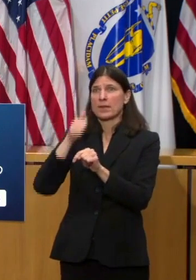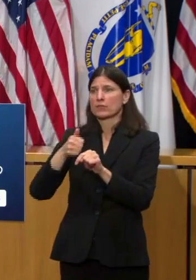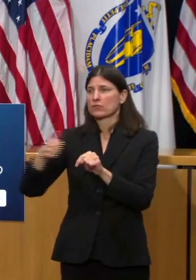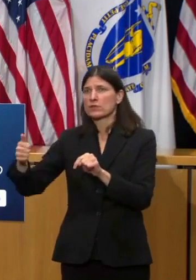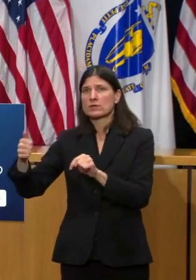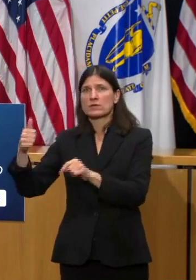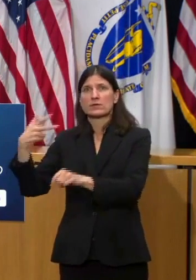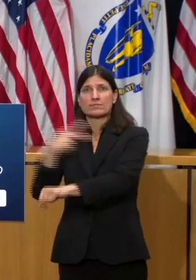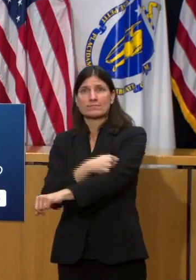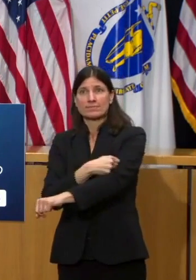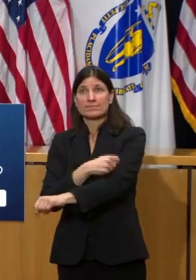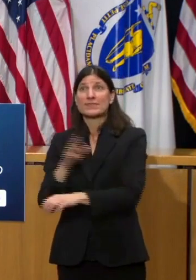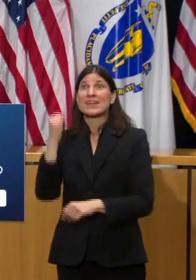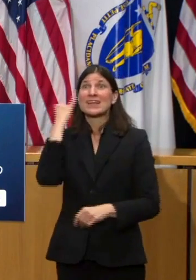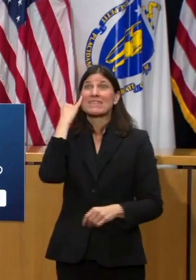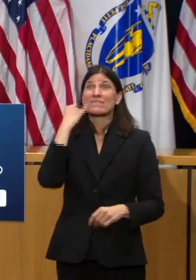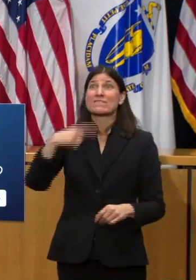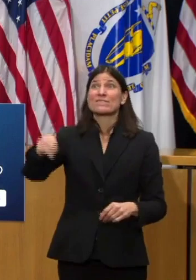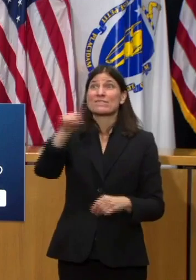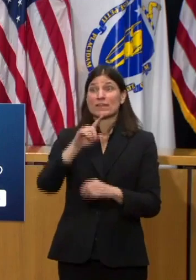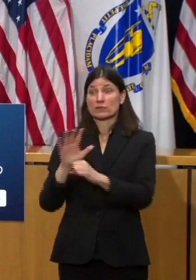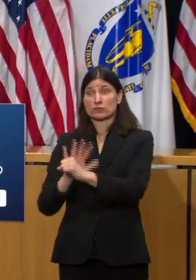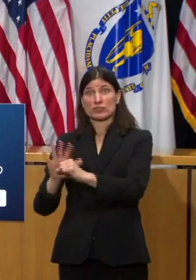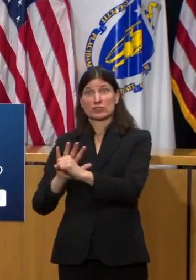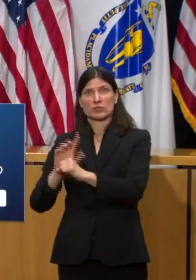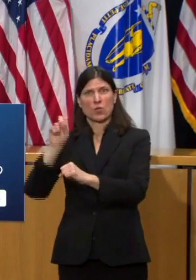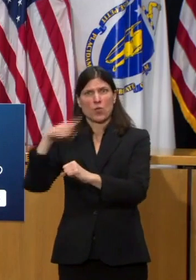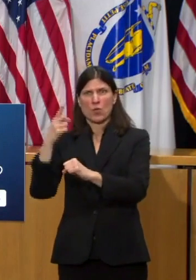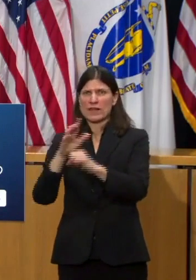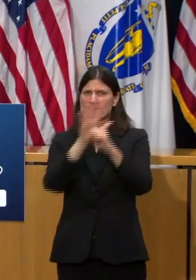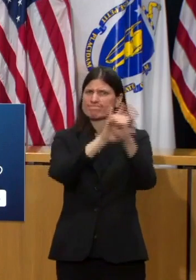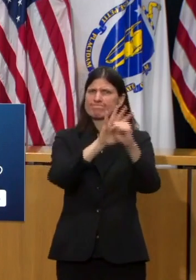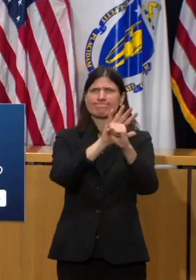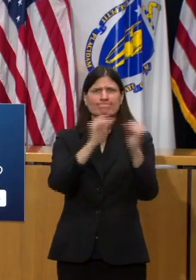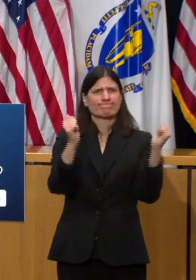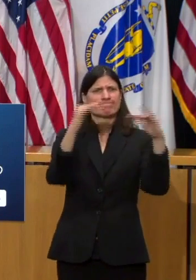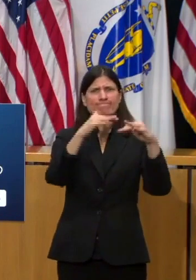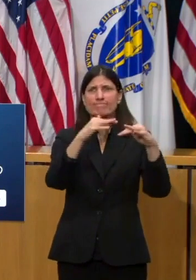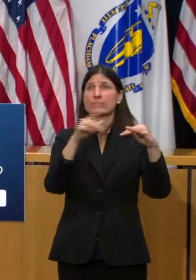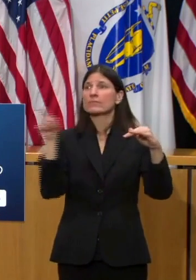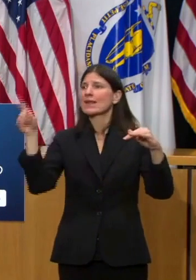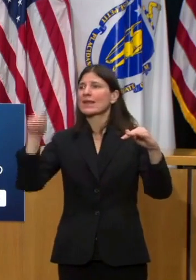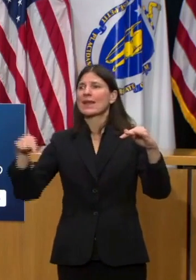That just doesn't make any sense. Can you follow up on that? Just if a local municipality opens it up to non-residents,